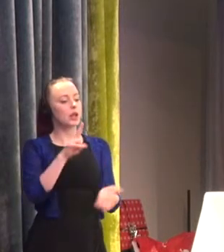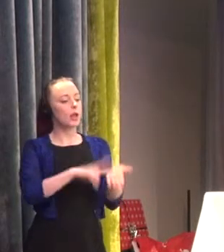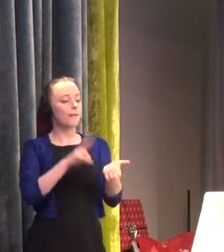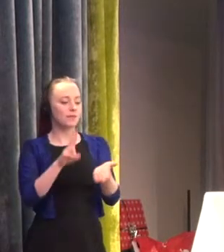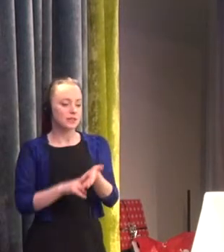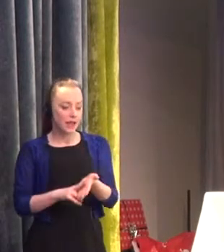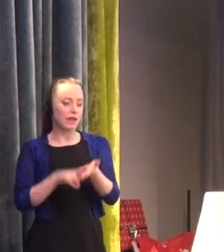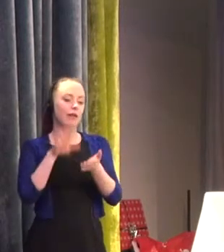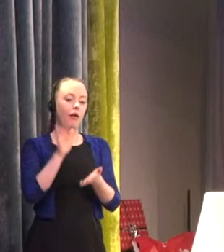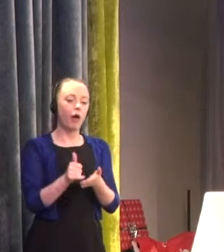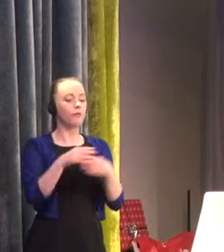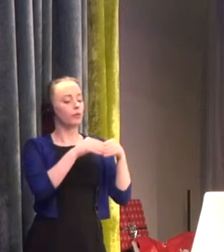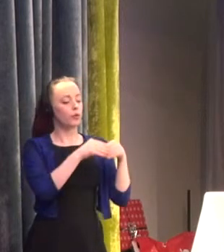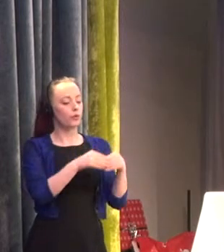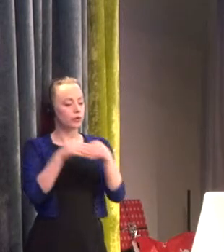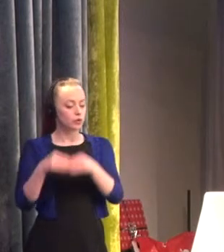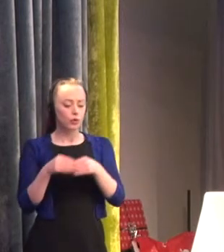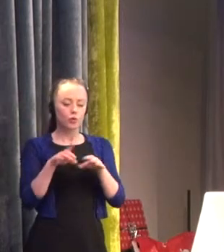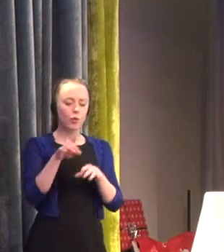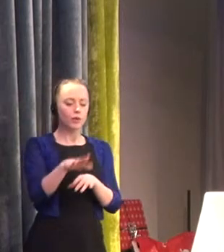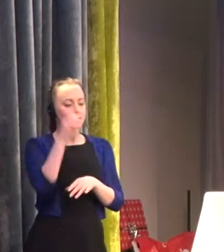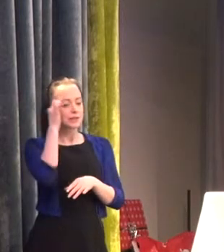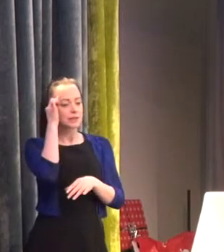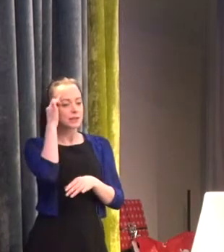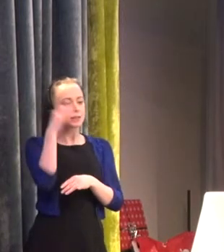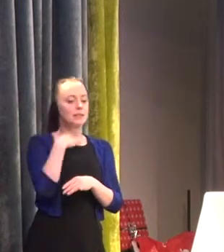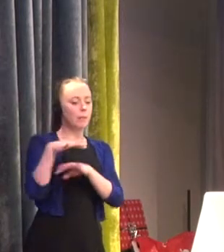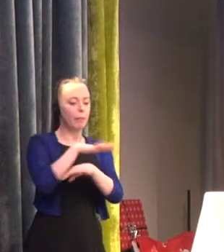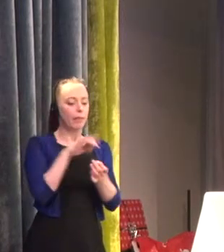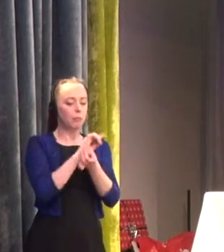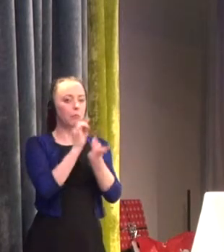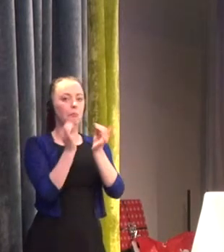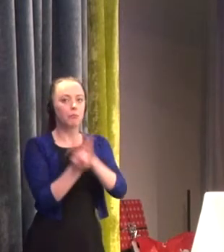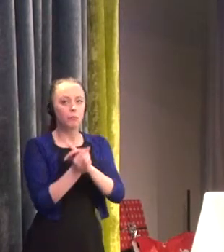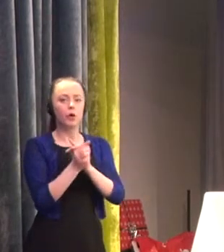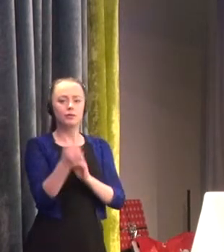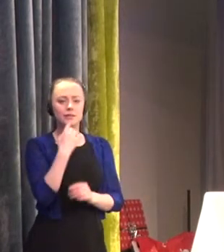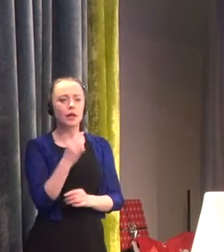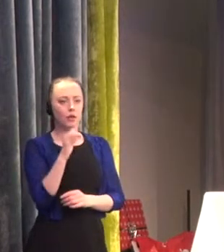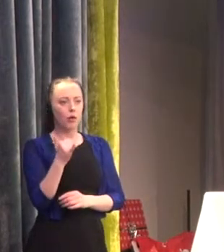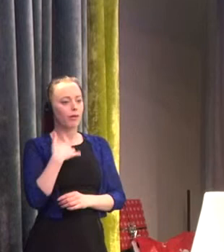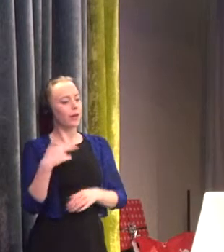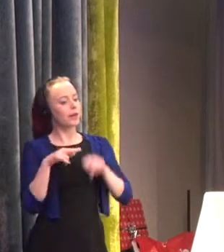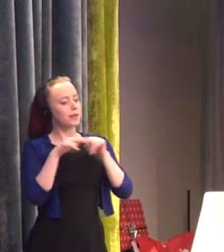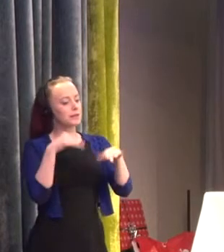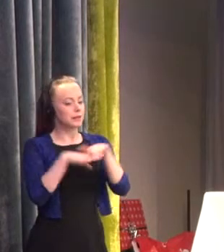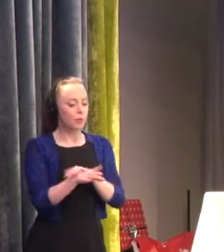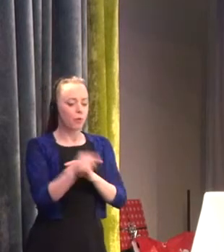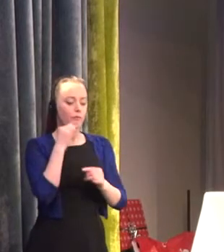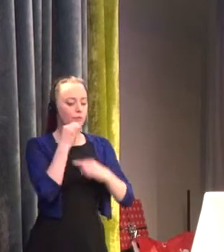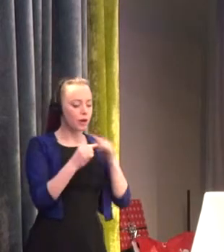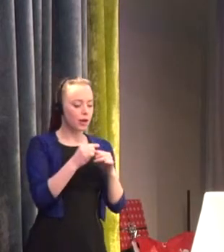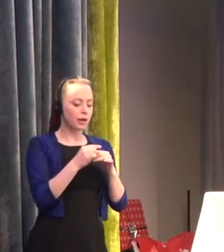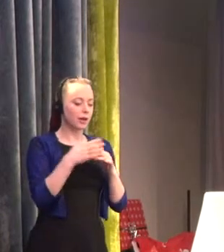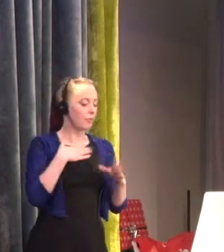became very emotional. And he said that he was going to go home, and from now on he would tell his parents, his doctors, his teachers, his social